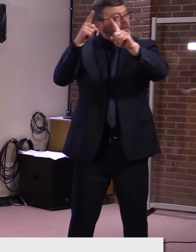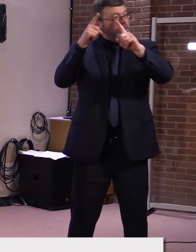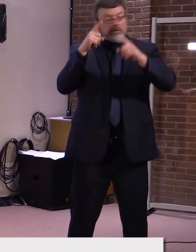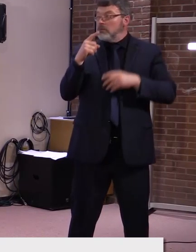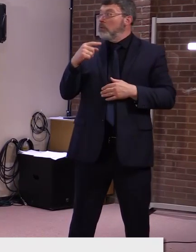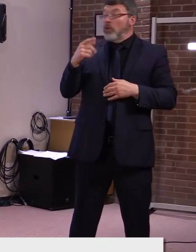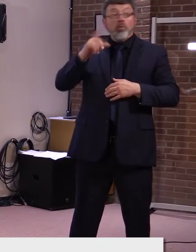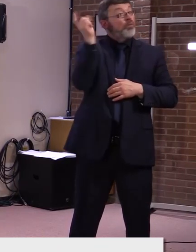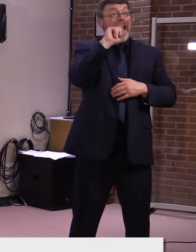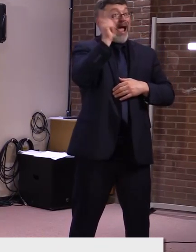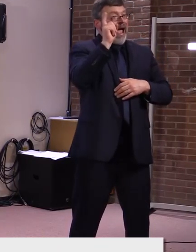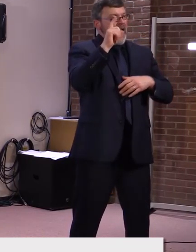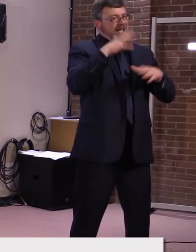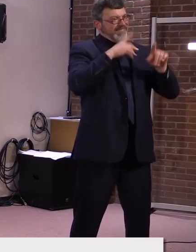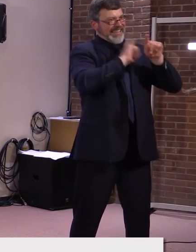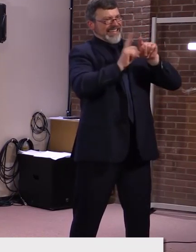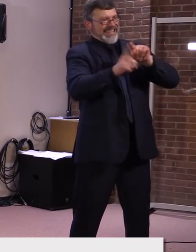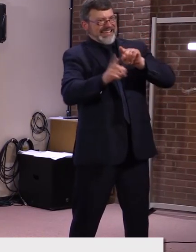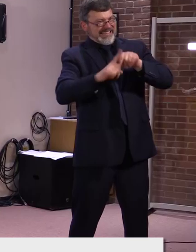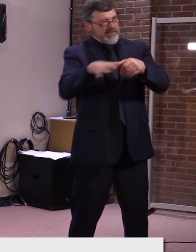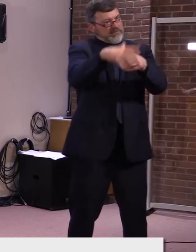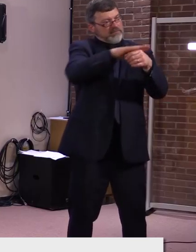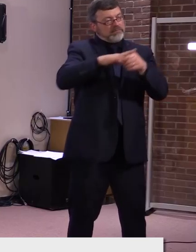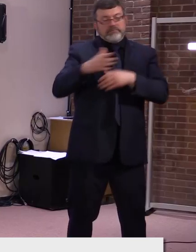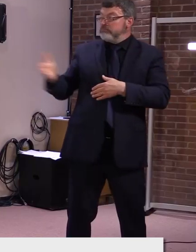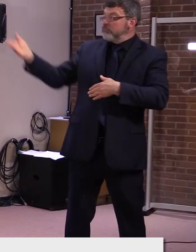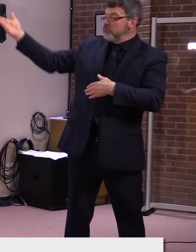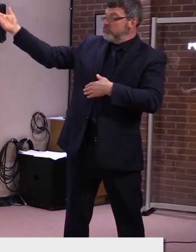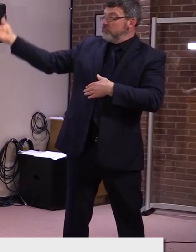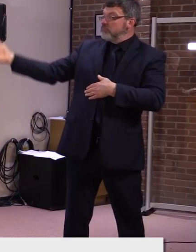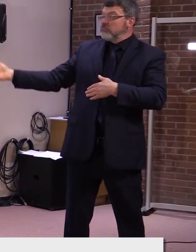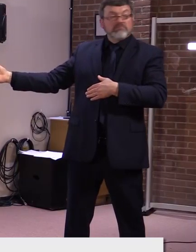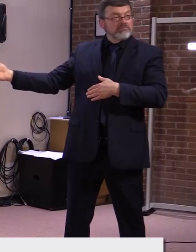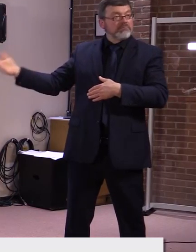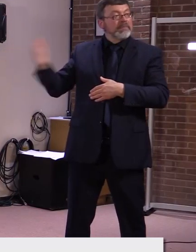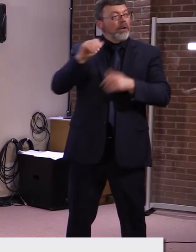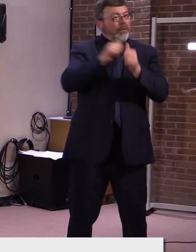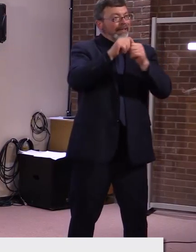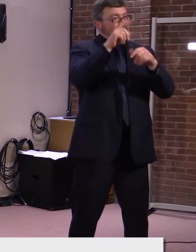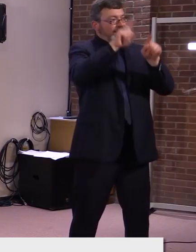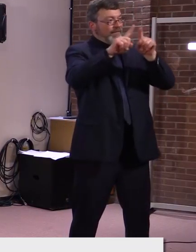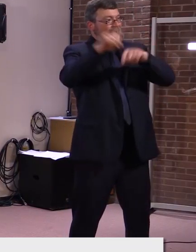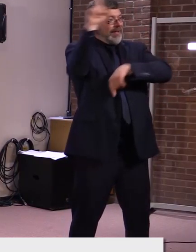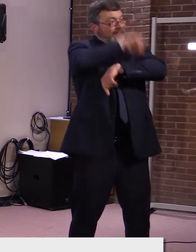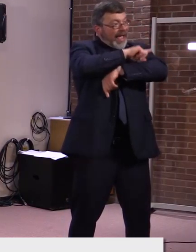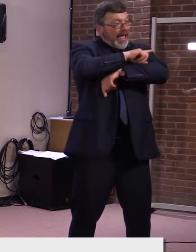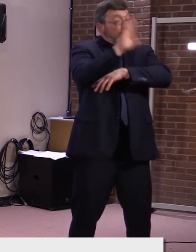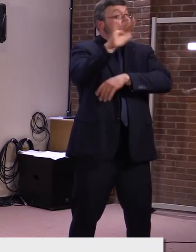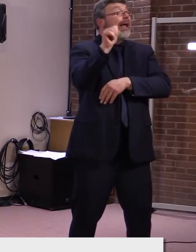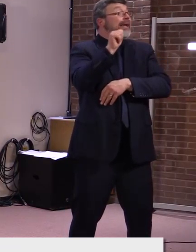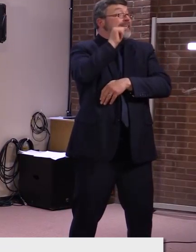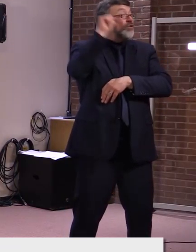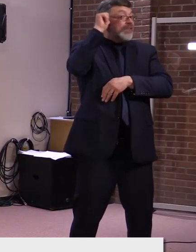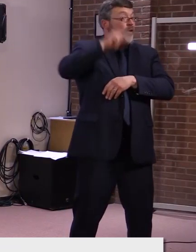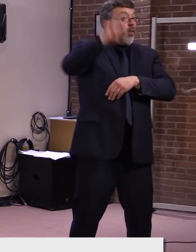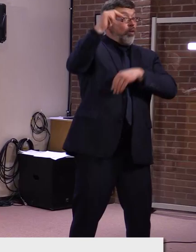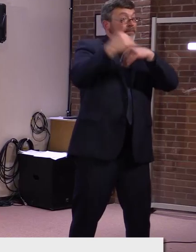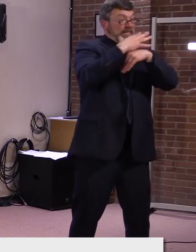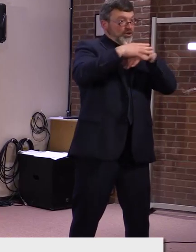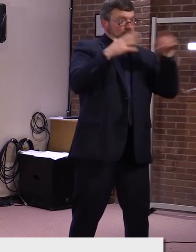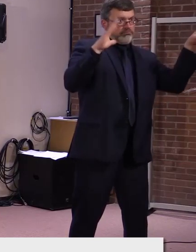Beach yesterday and again today, and today in Lancaster, New Hampshire at the fairgrounds. It's a